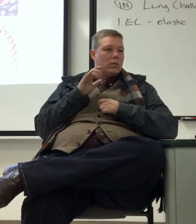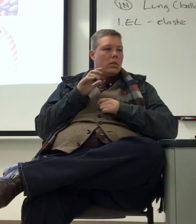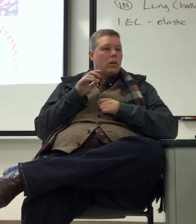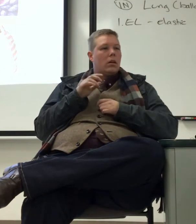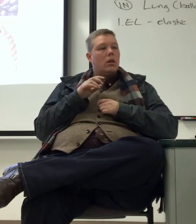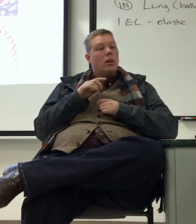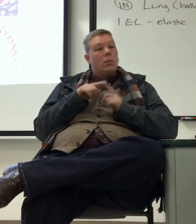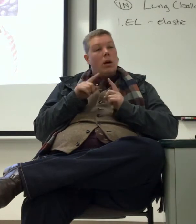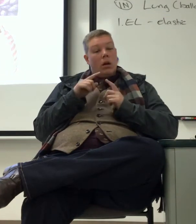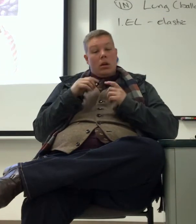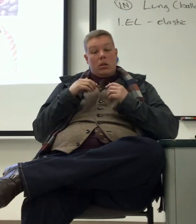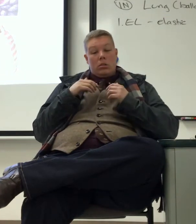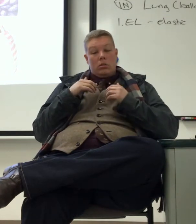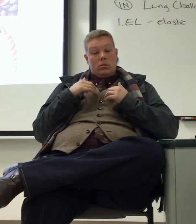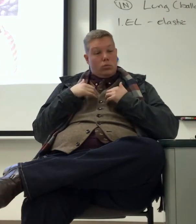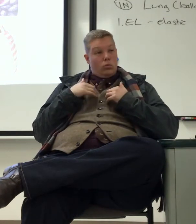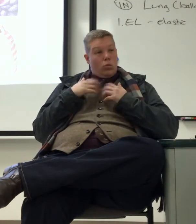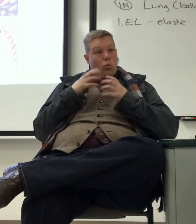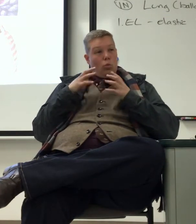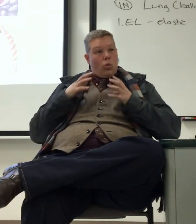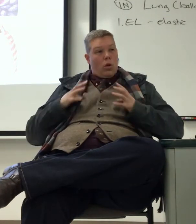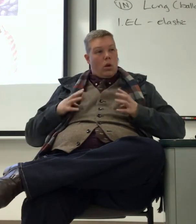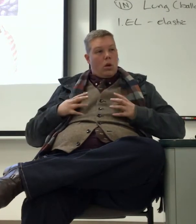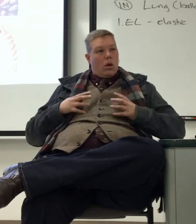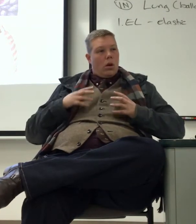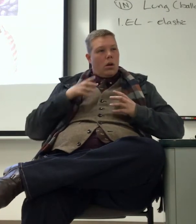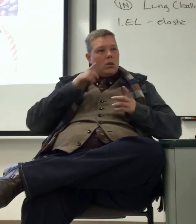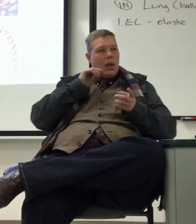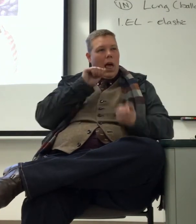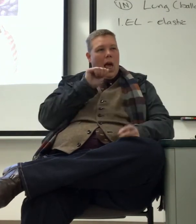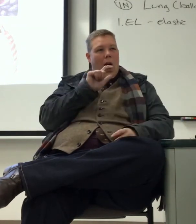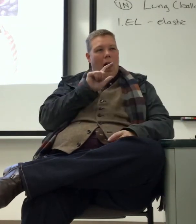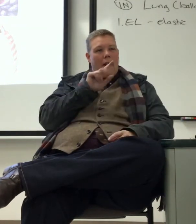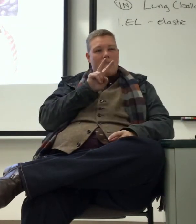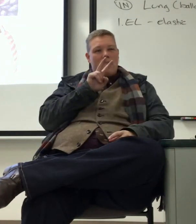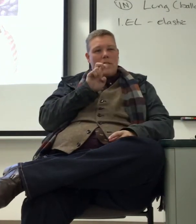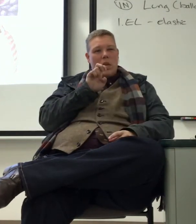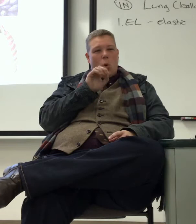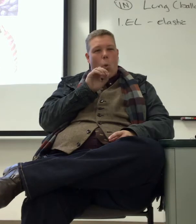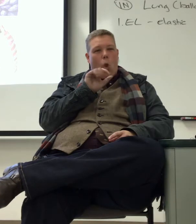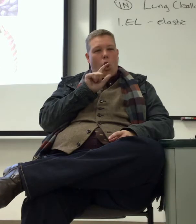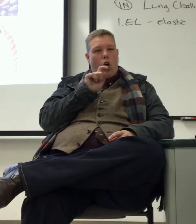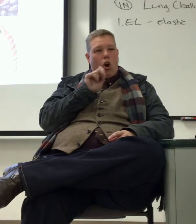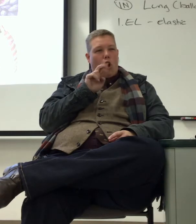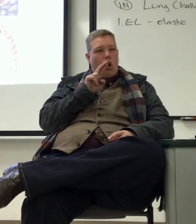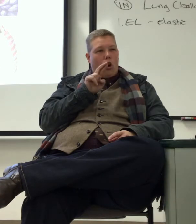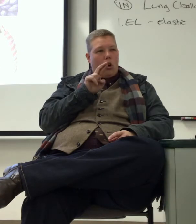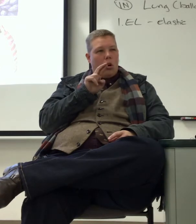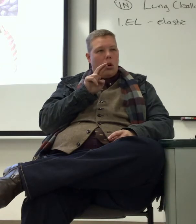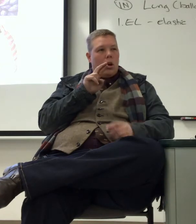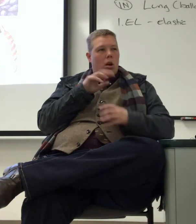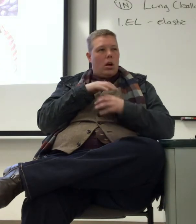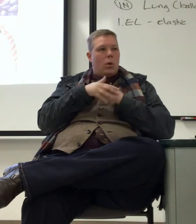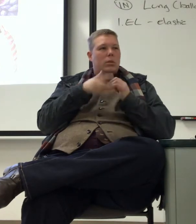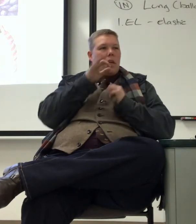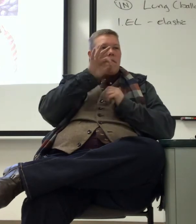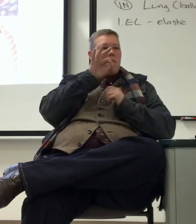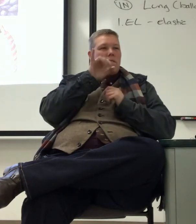stiff ribs just act in an equal and opposite direction. They're not a force in, they're a force out.